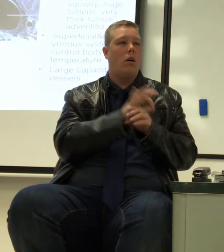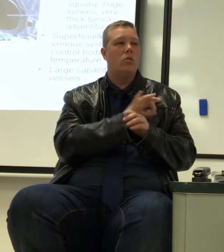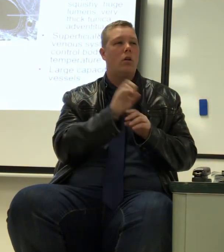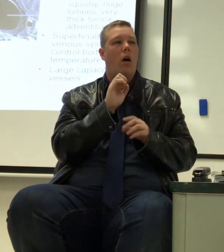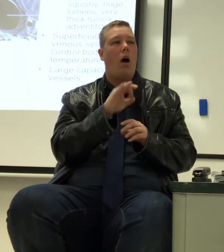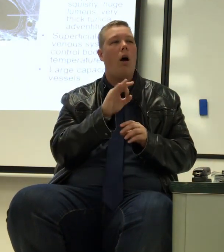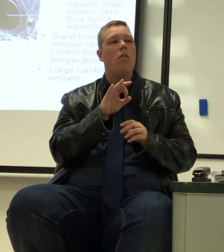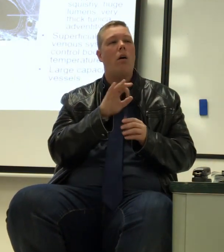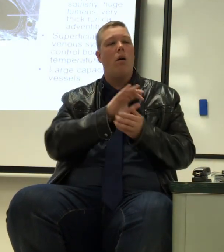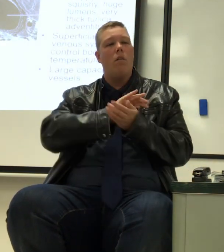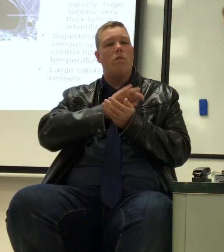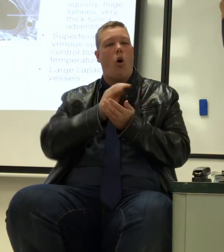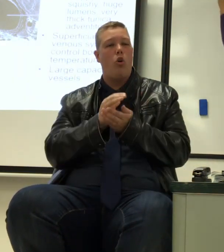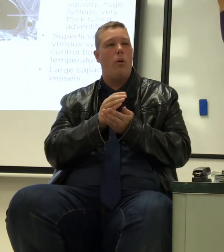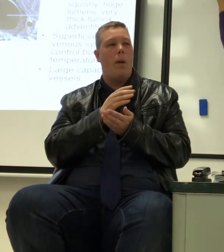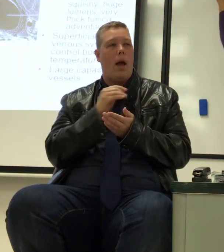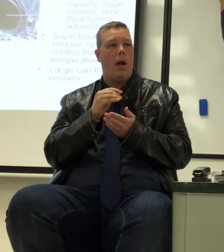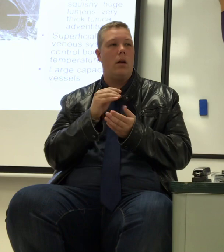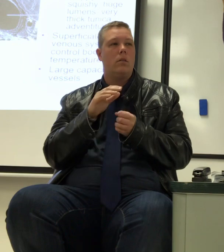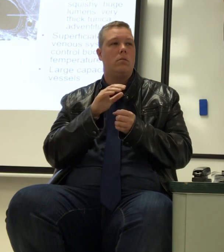vessel.